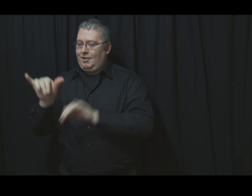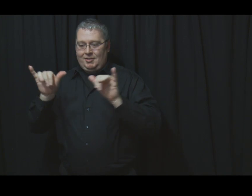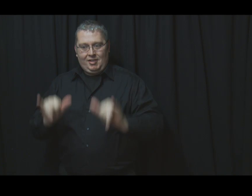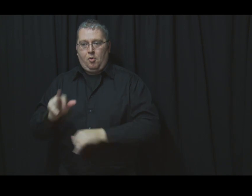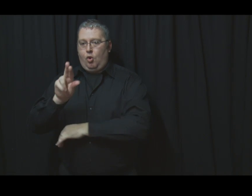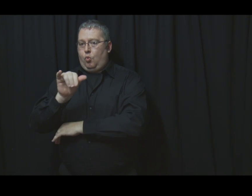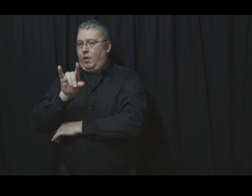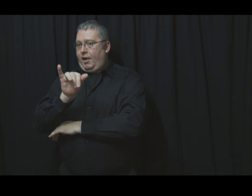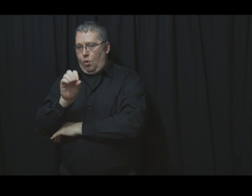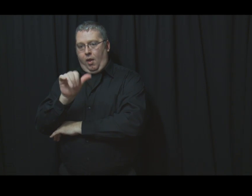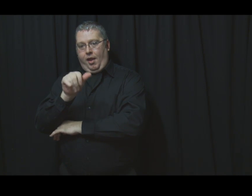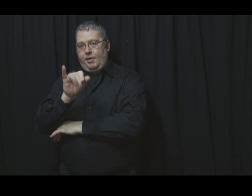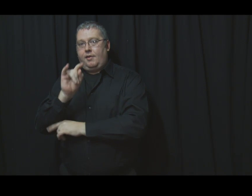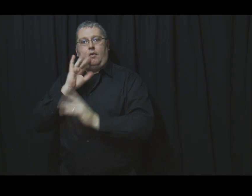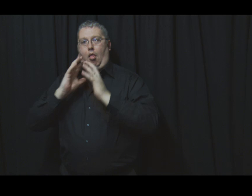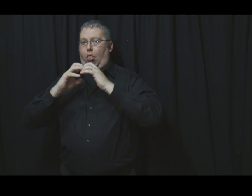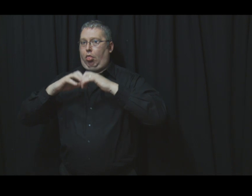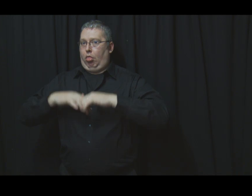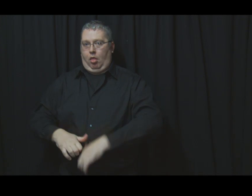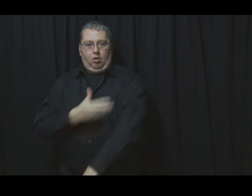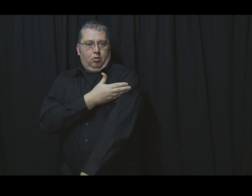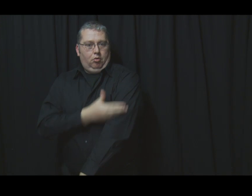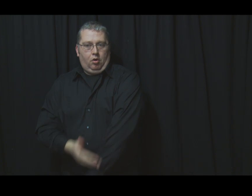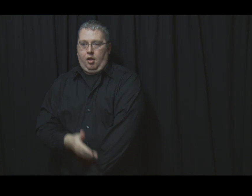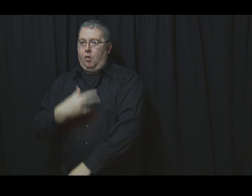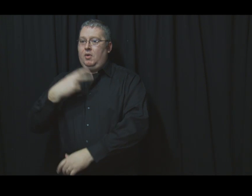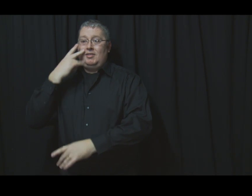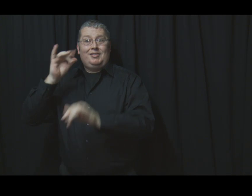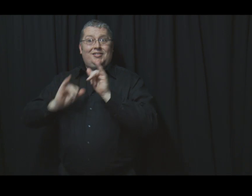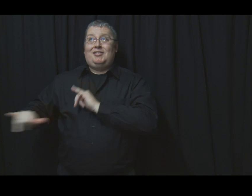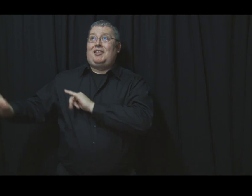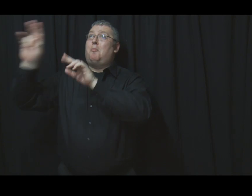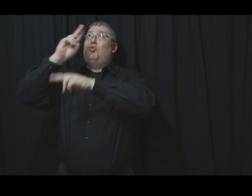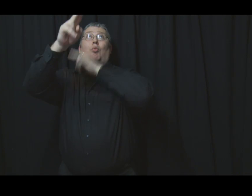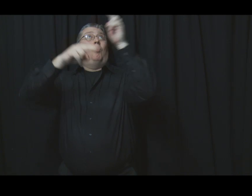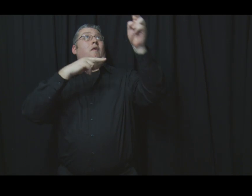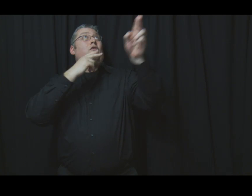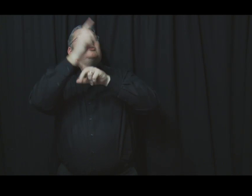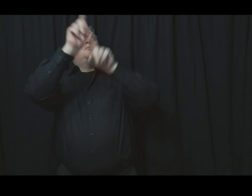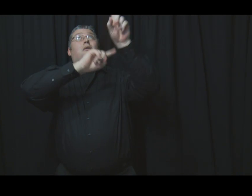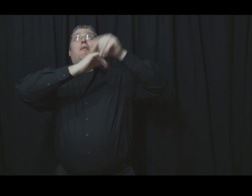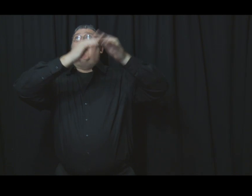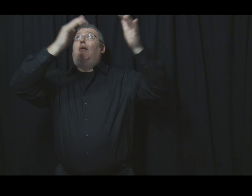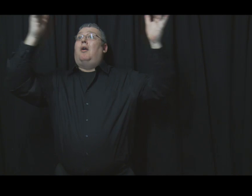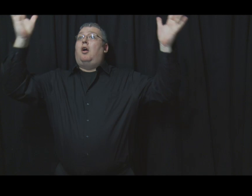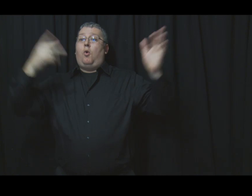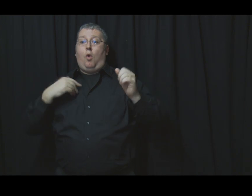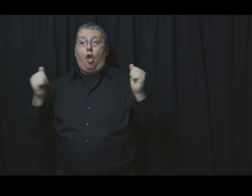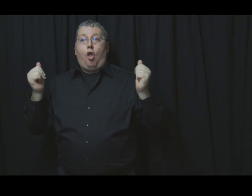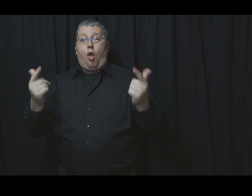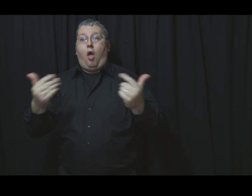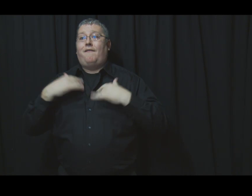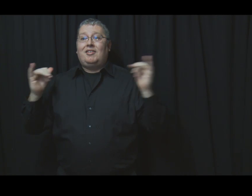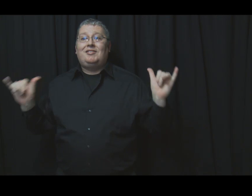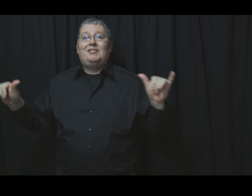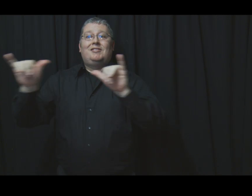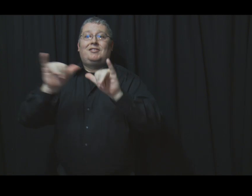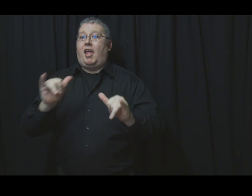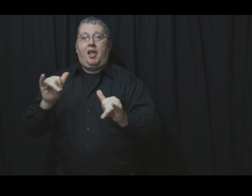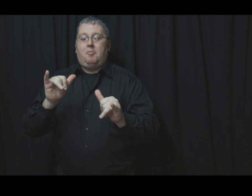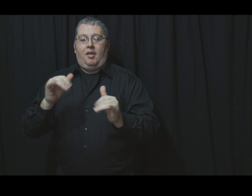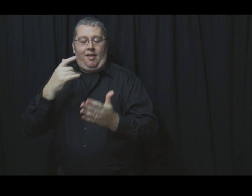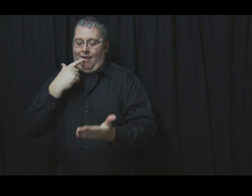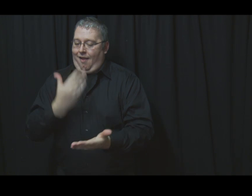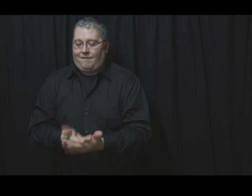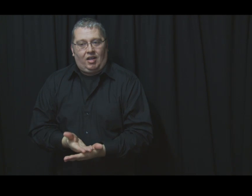radioactive decay elements that we see. We have the same universe. Actually, we all have the same evidences. It's not